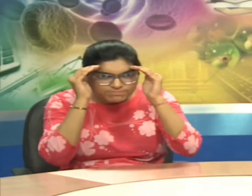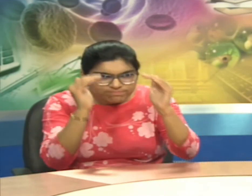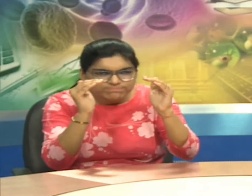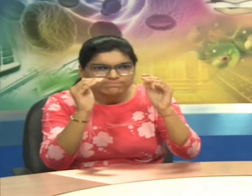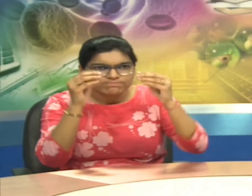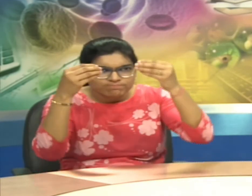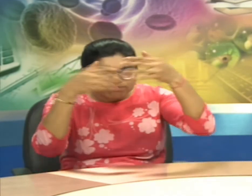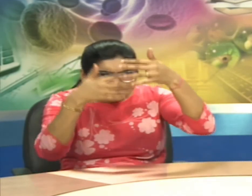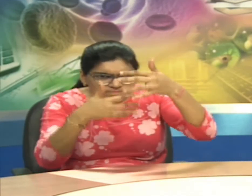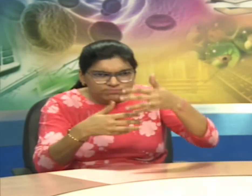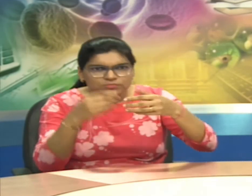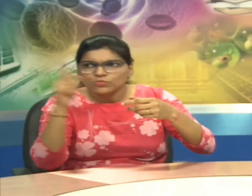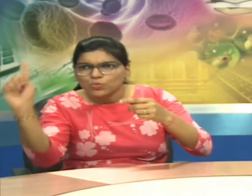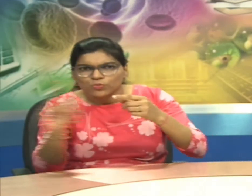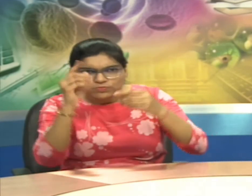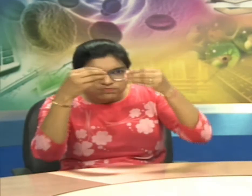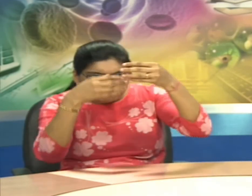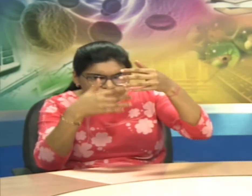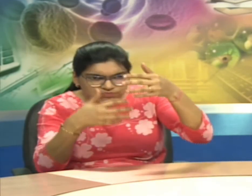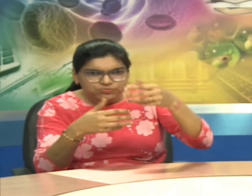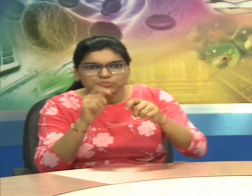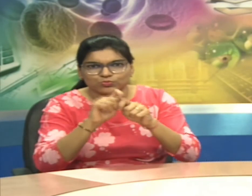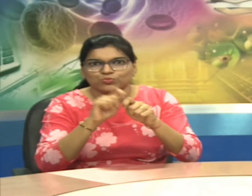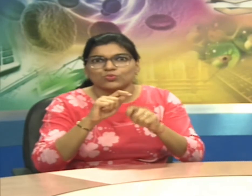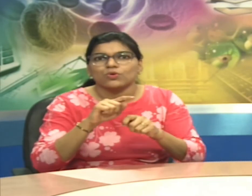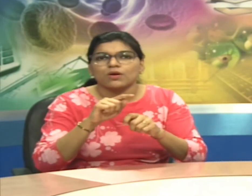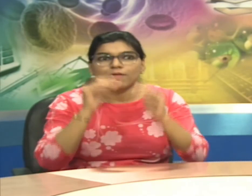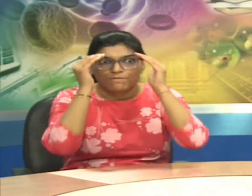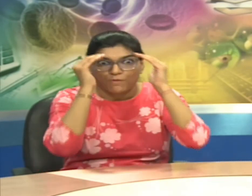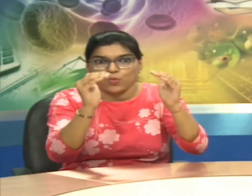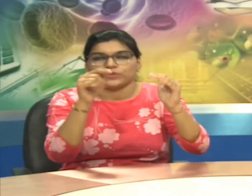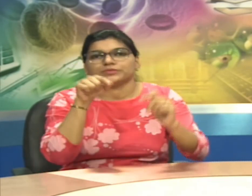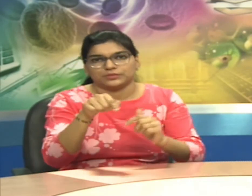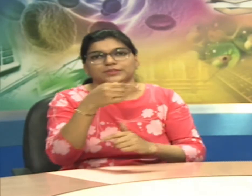things. Focus on one thing, one by one. Focus on different things.